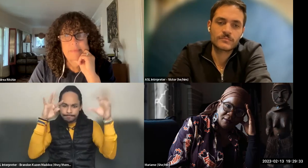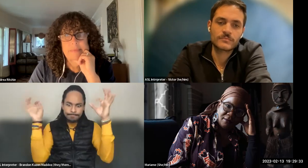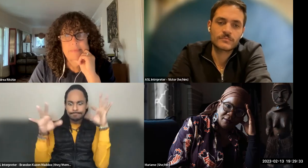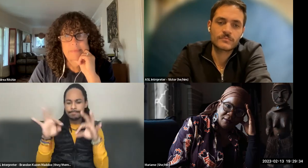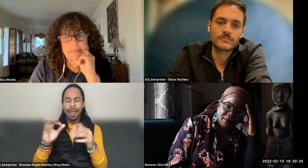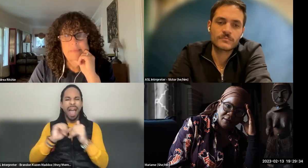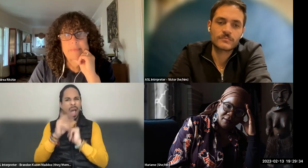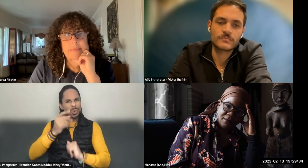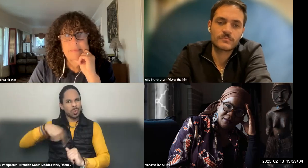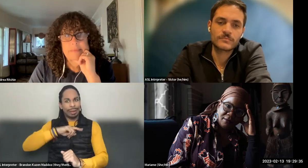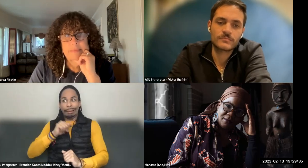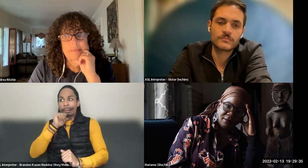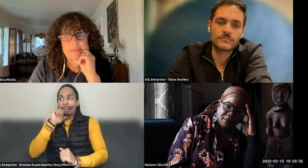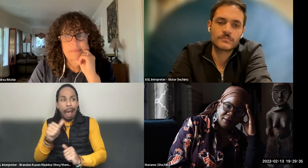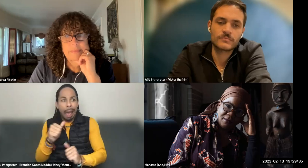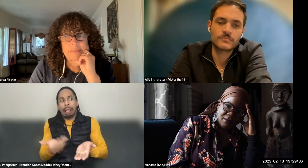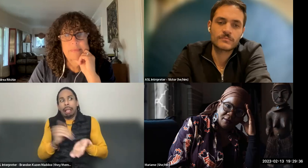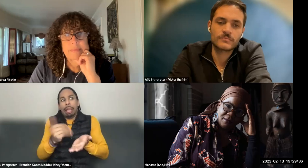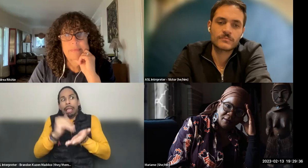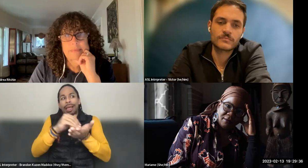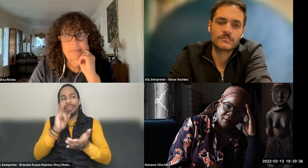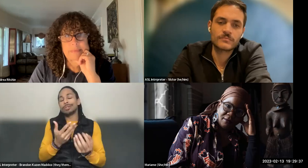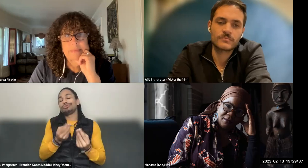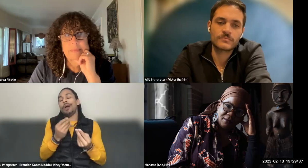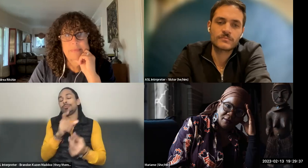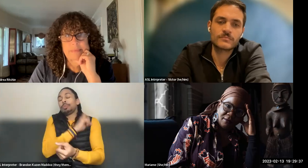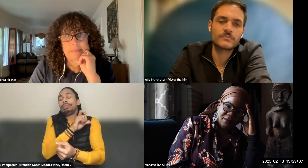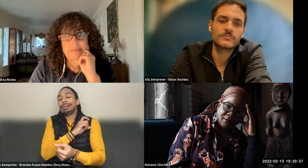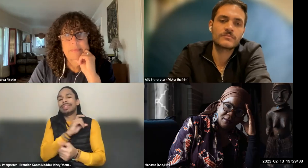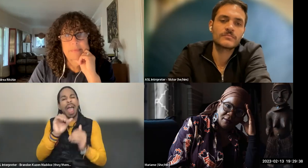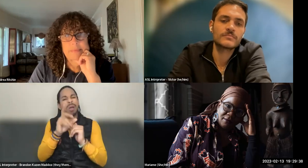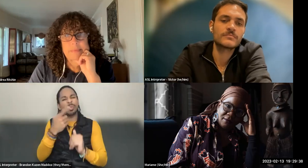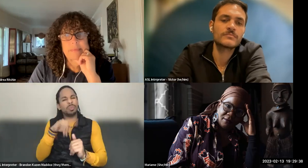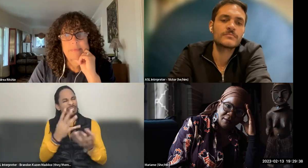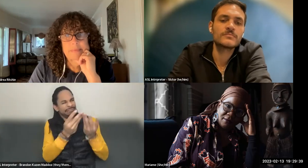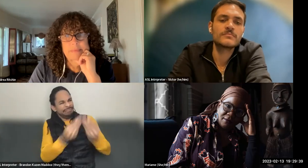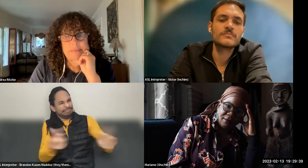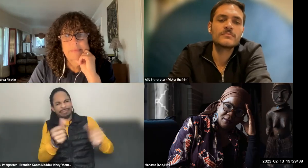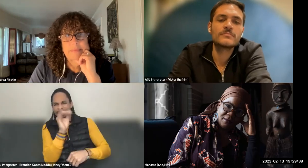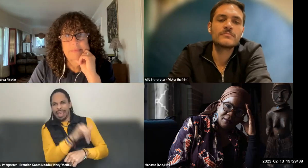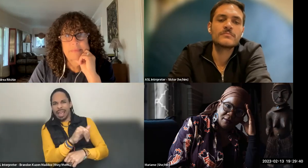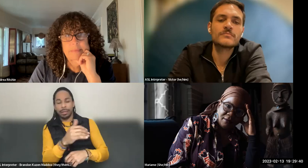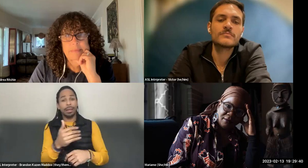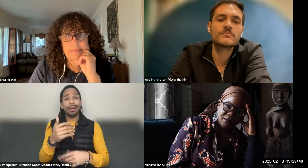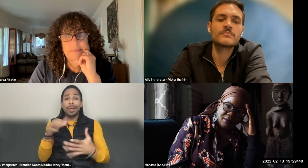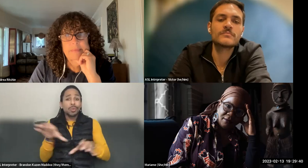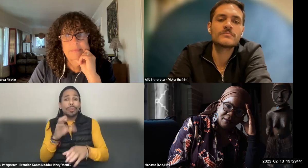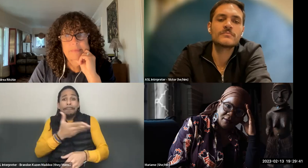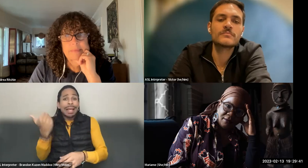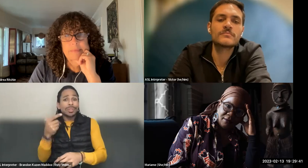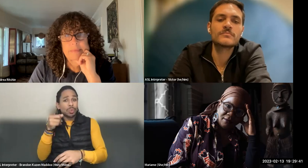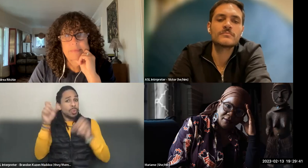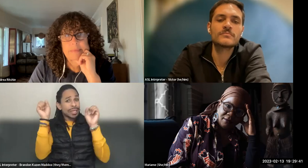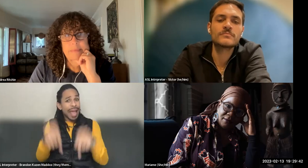policing, how to, at their level, interrupt, work, do the best they can. All those things